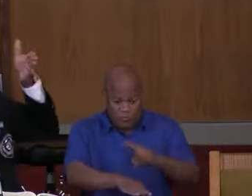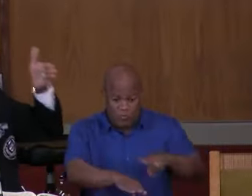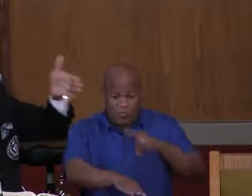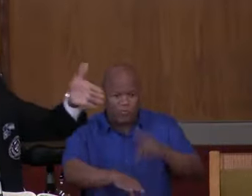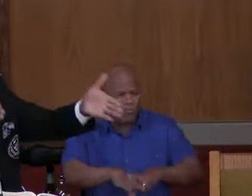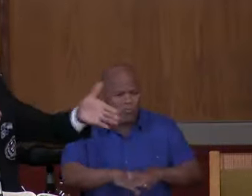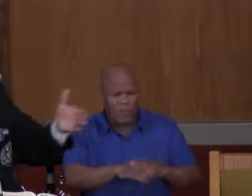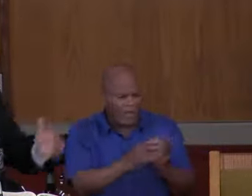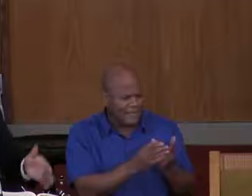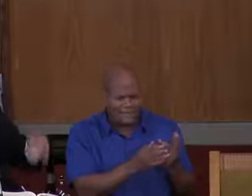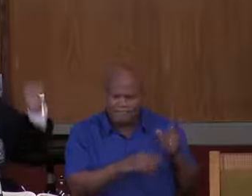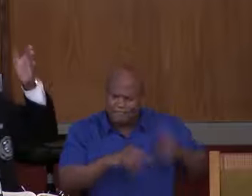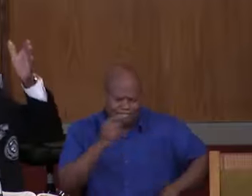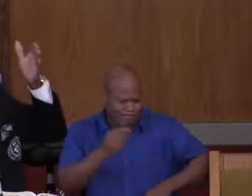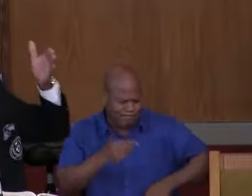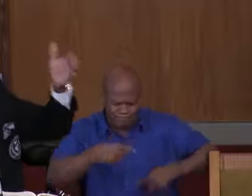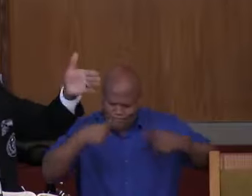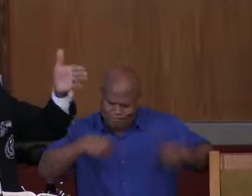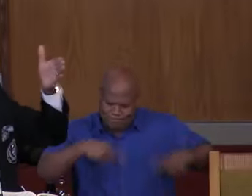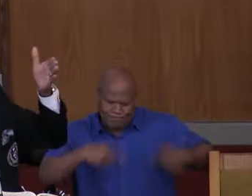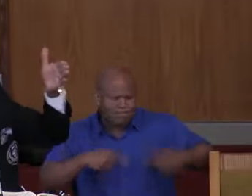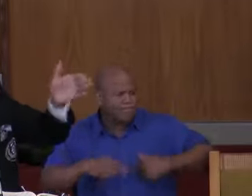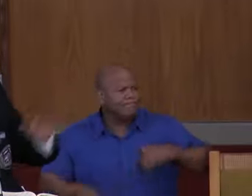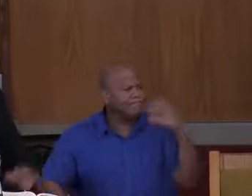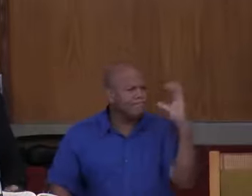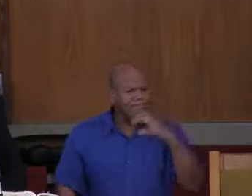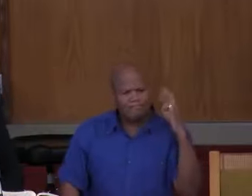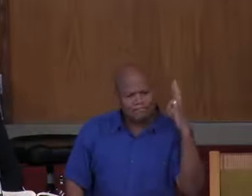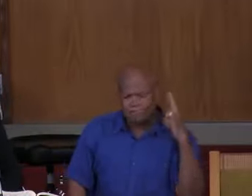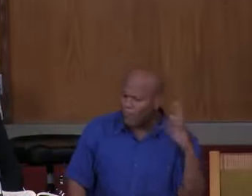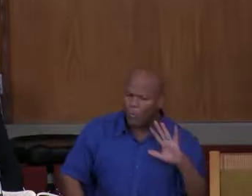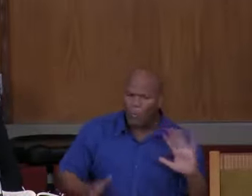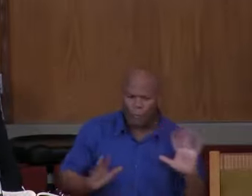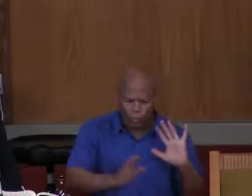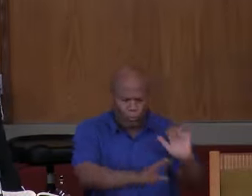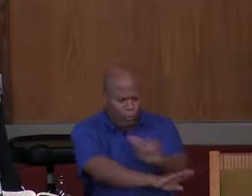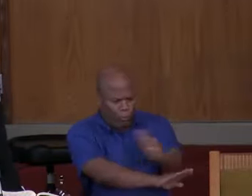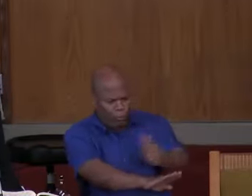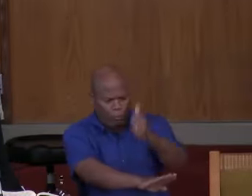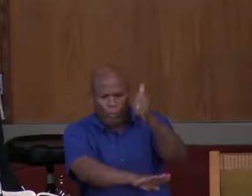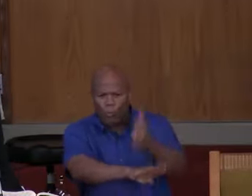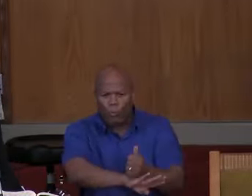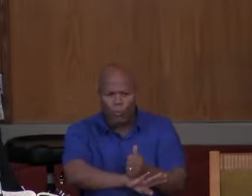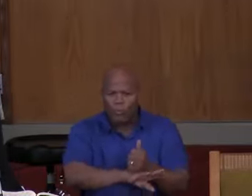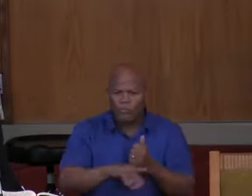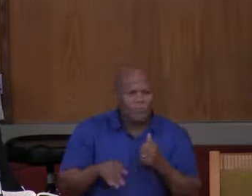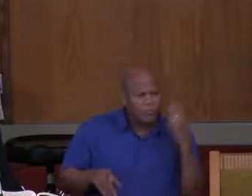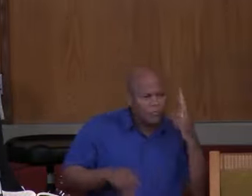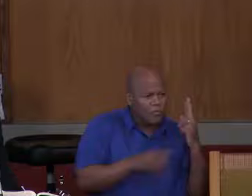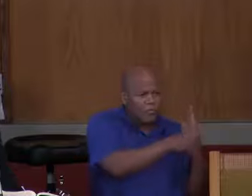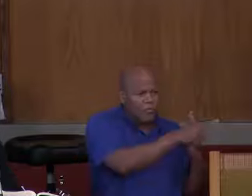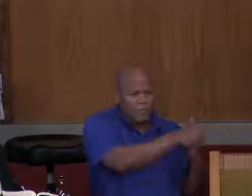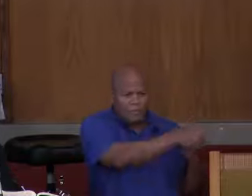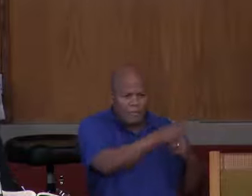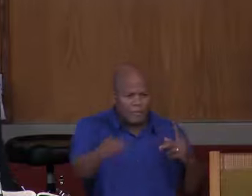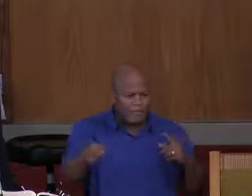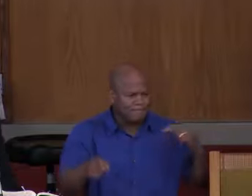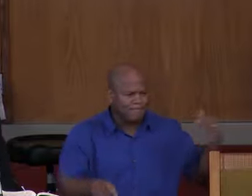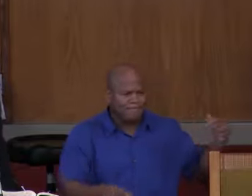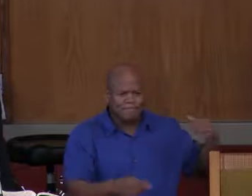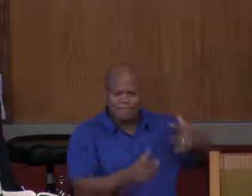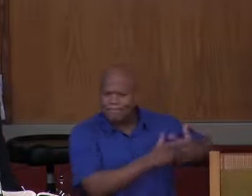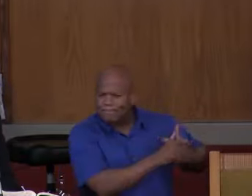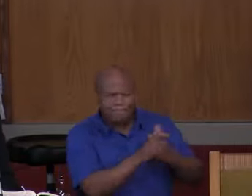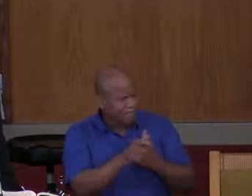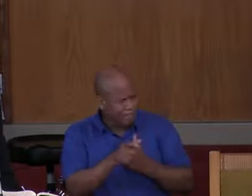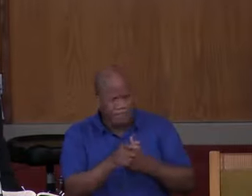inalienable, it's non-disputable. You don't have to look for a reason for the boys to shoot that boy running in the park. He has a certain